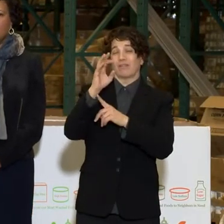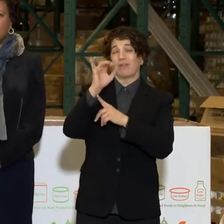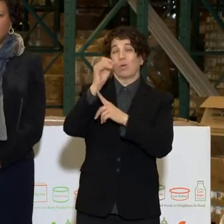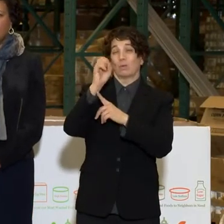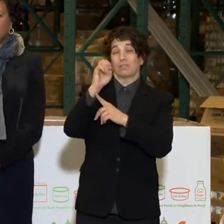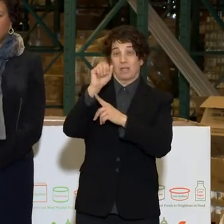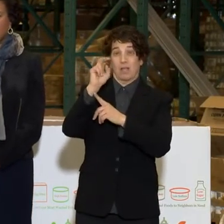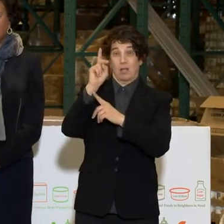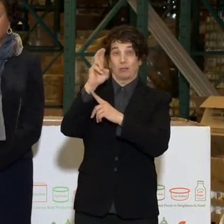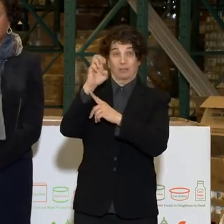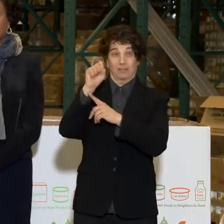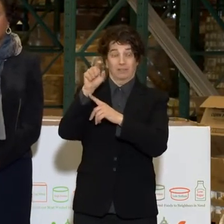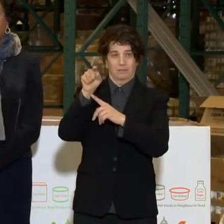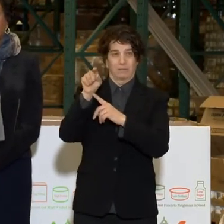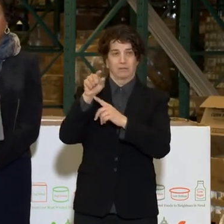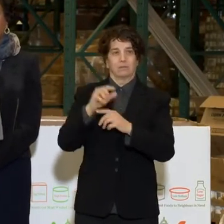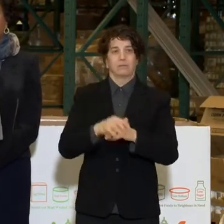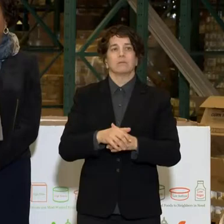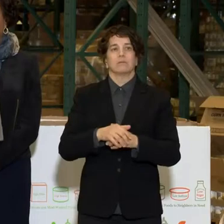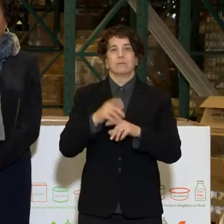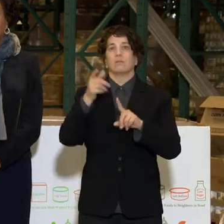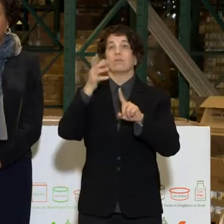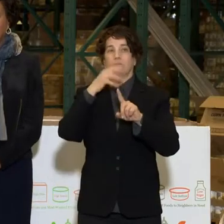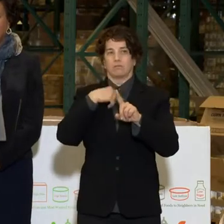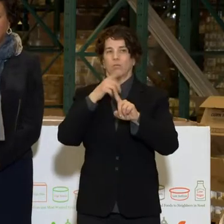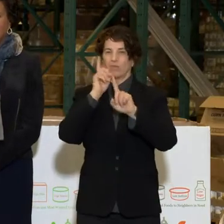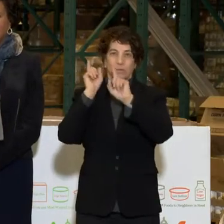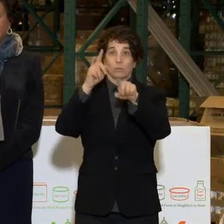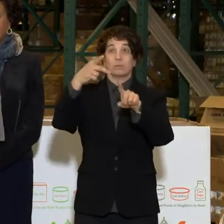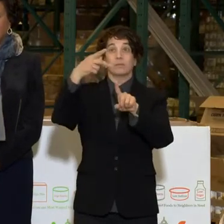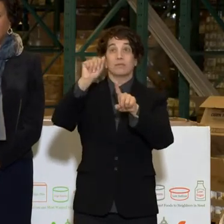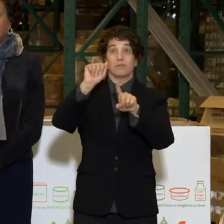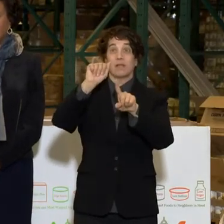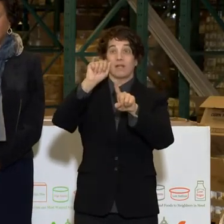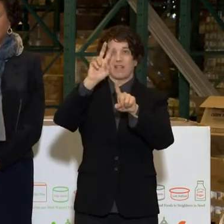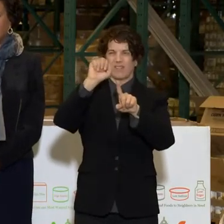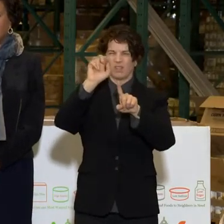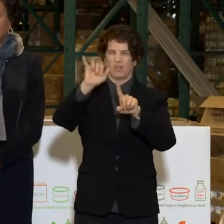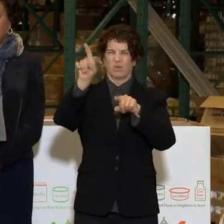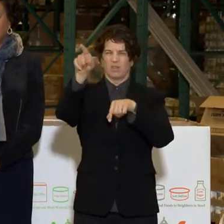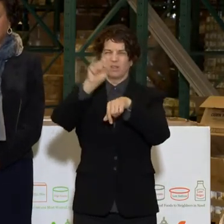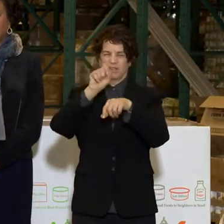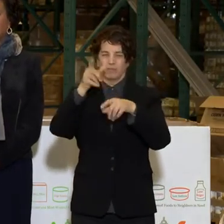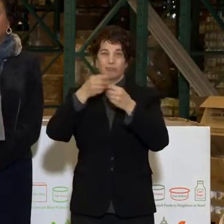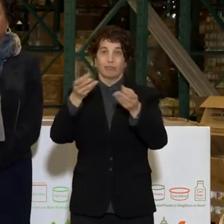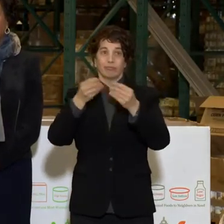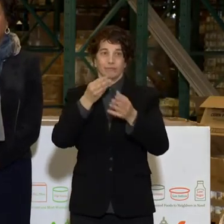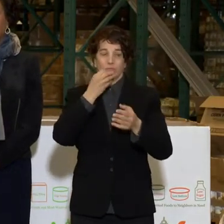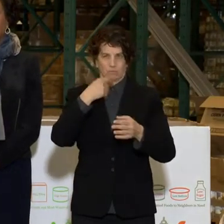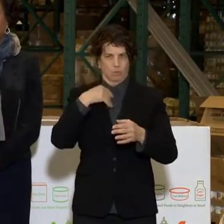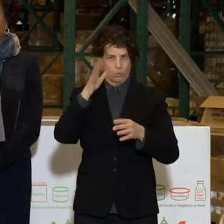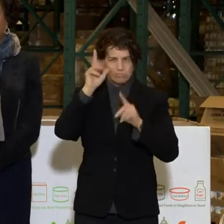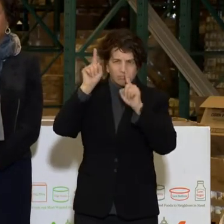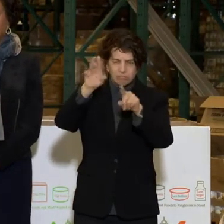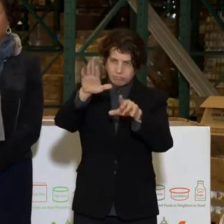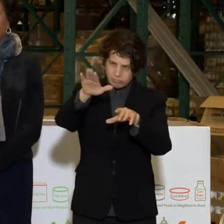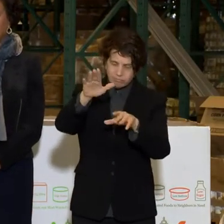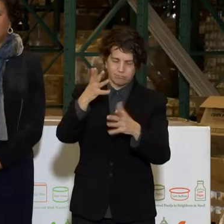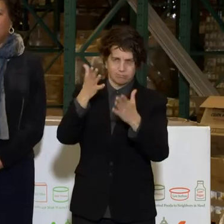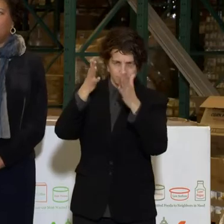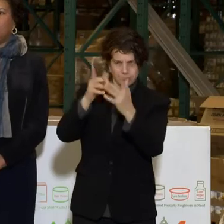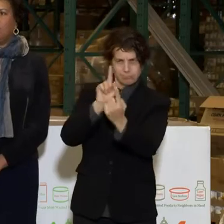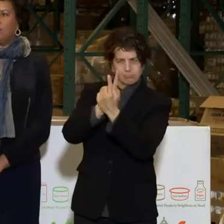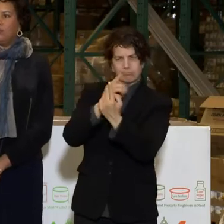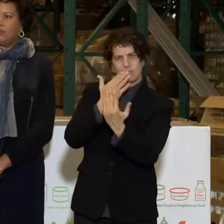him for feeding our federal workers. I mean, he goes to places like Puerto Rico and Honduras,